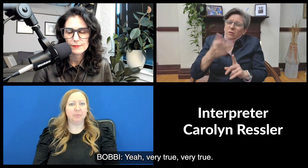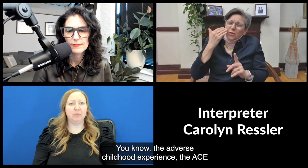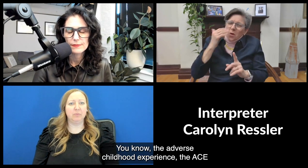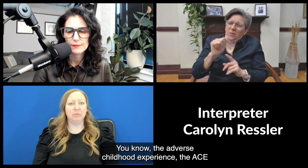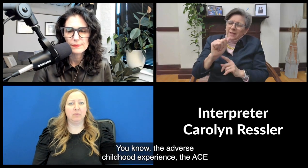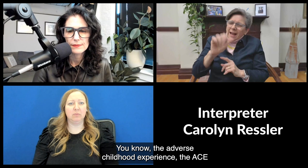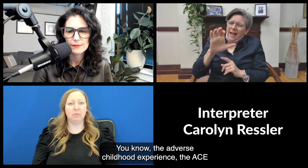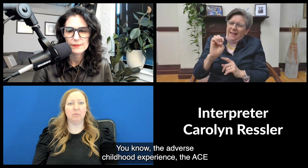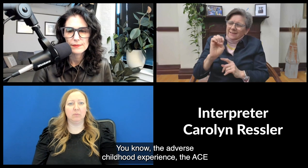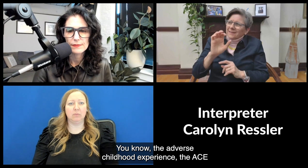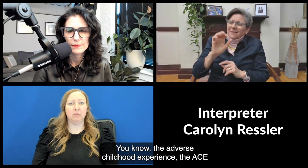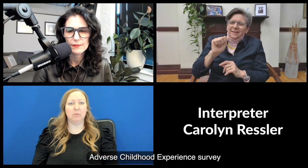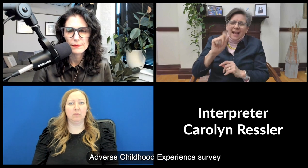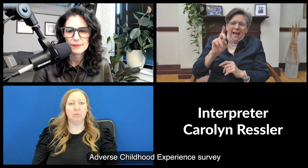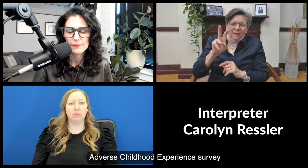true. Very true.